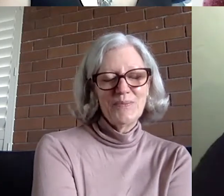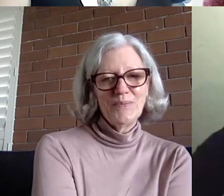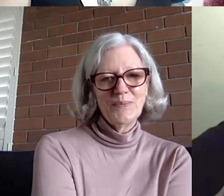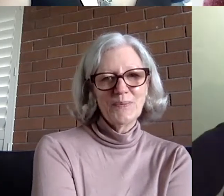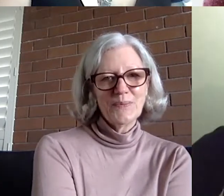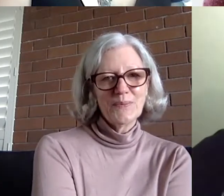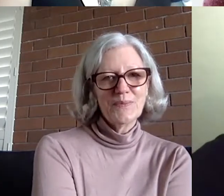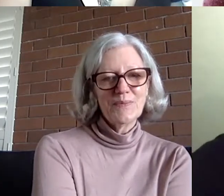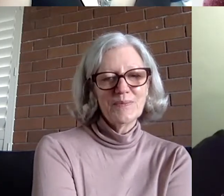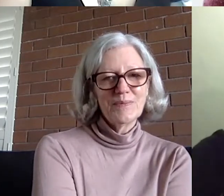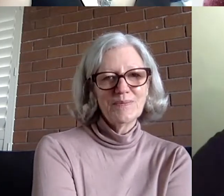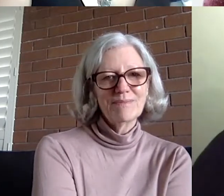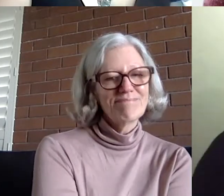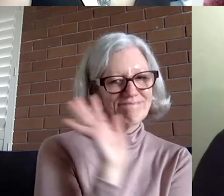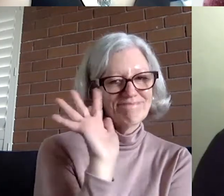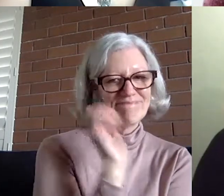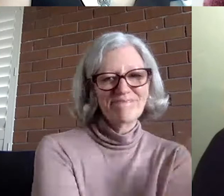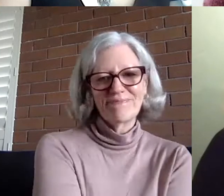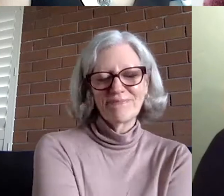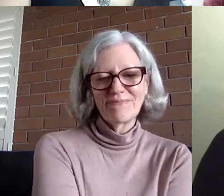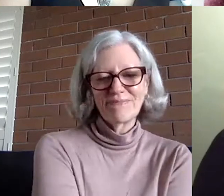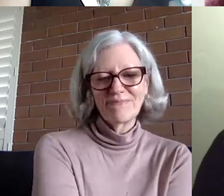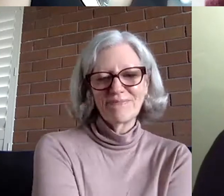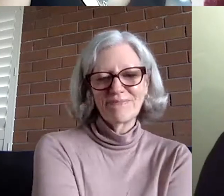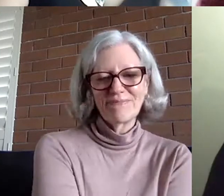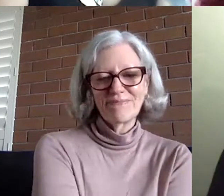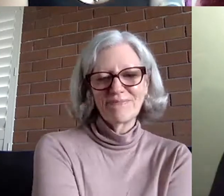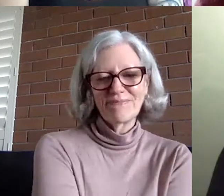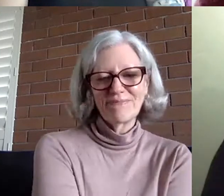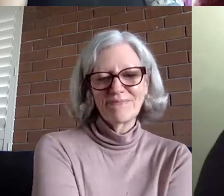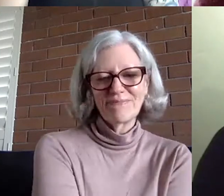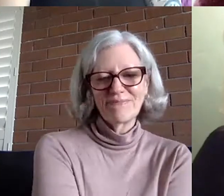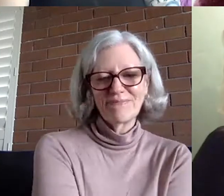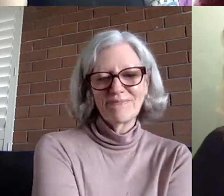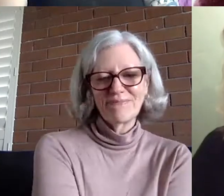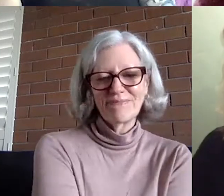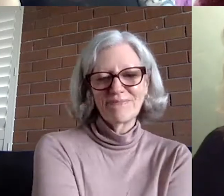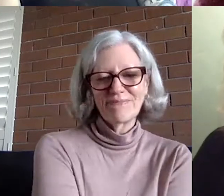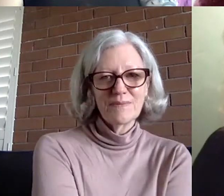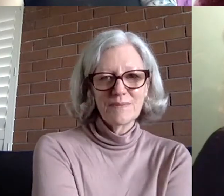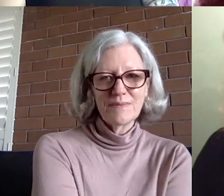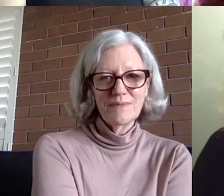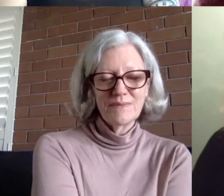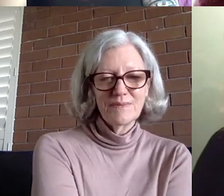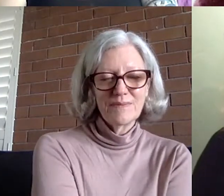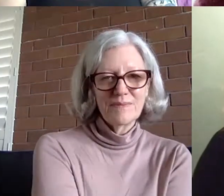very much, Cathy and Janine. And thanks to everybody who came to listen. We're going to end this now so we can start the next